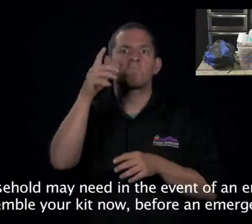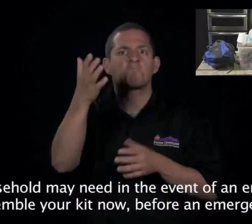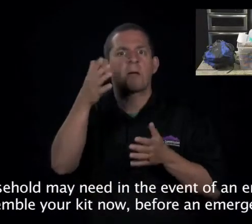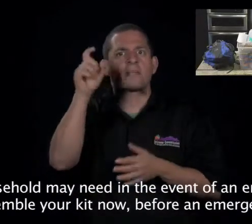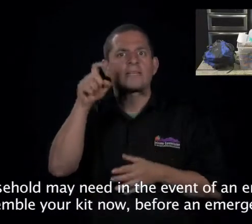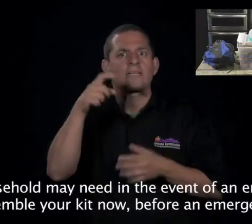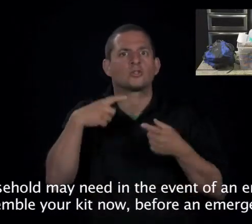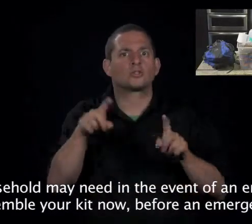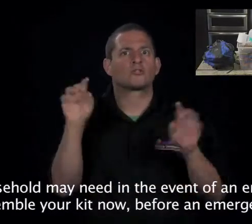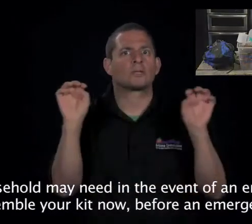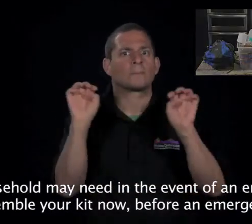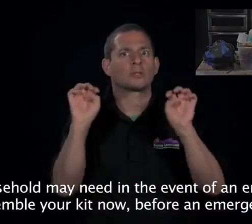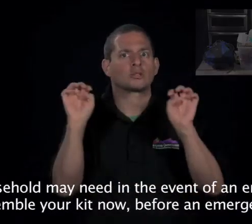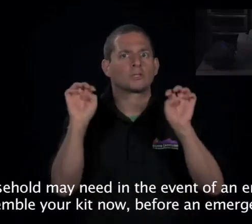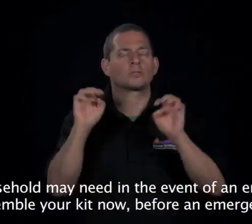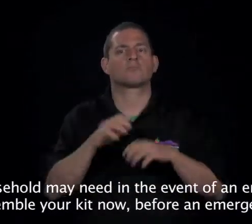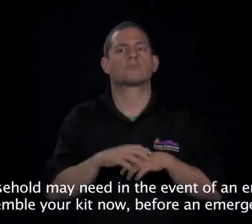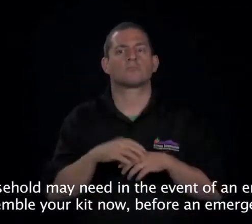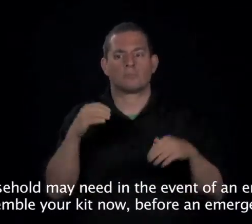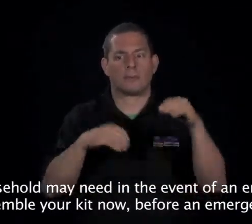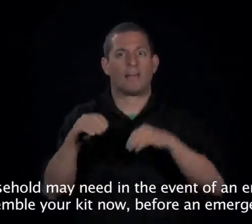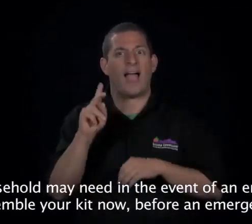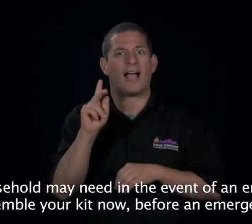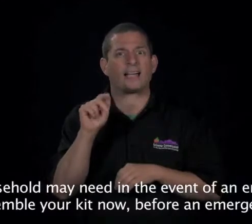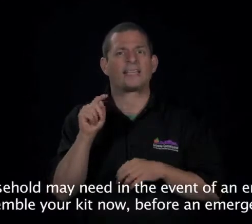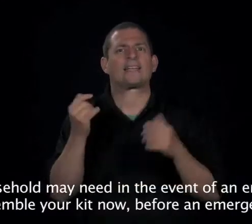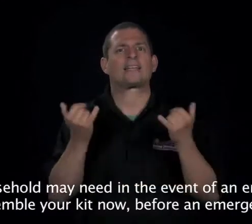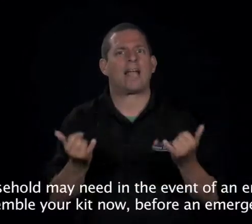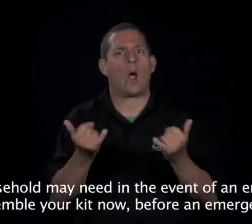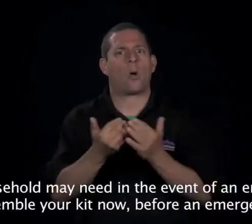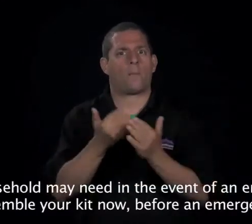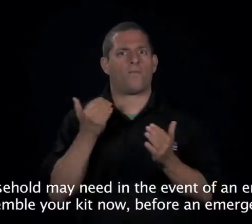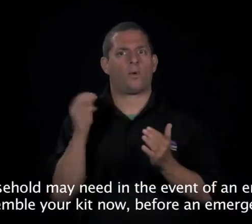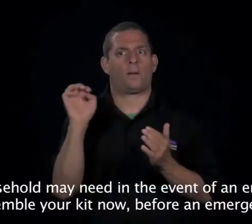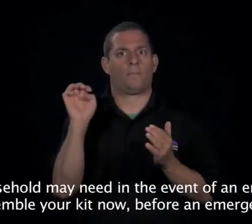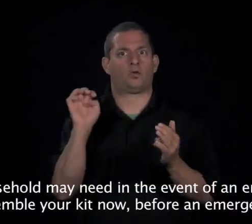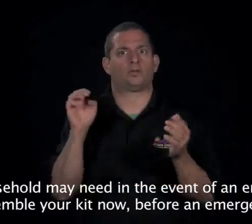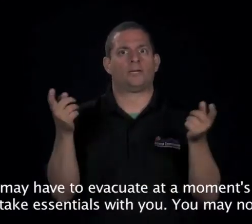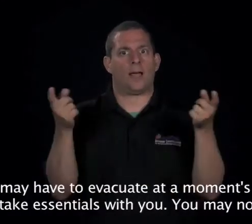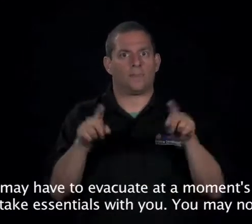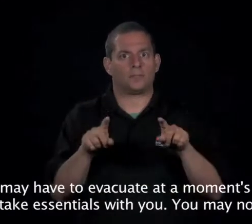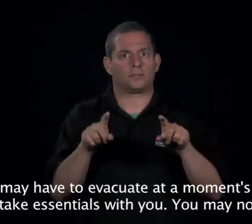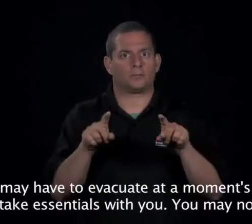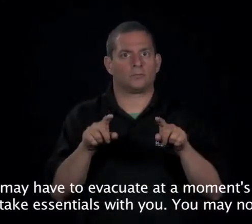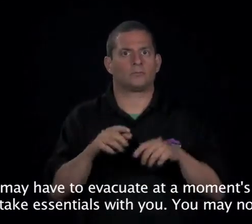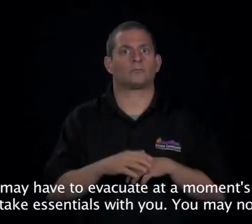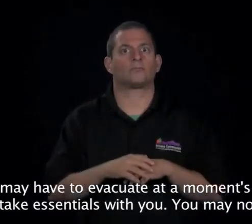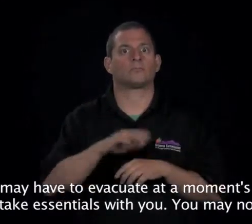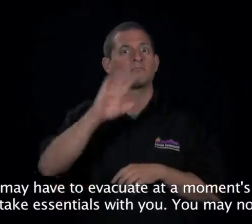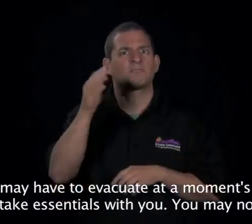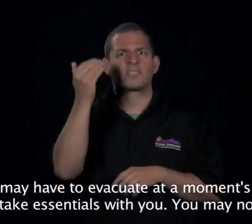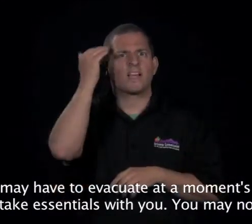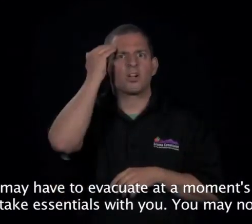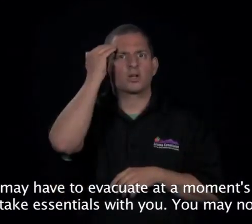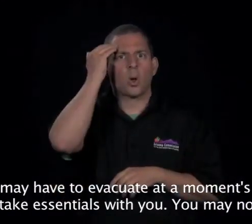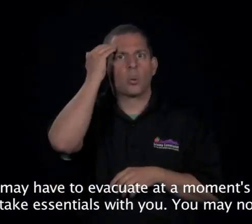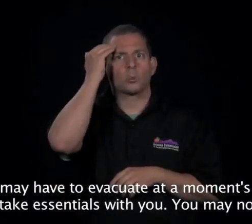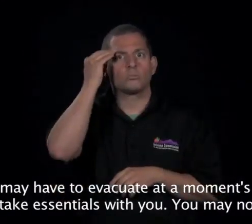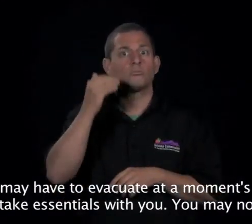event of an emergency. Assemble your kit now, before an emergency. You may have to evacuate at a moment's notice and